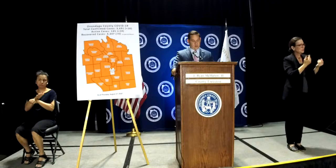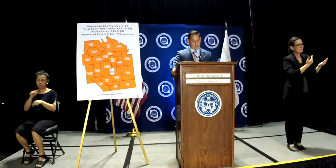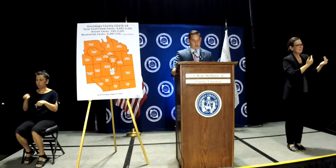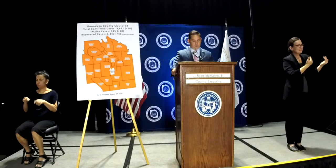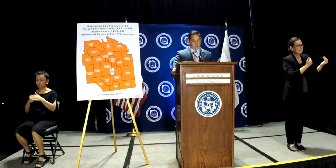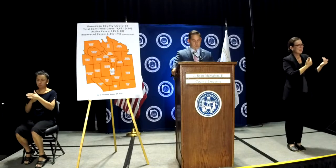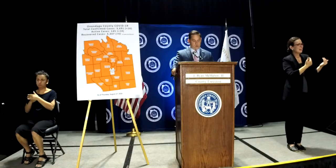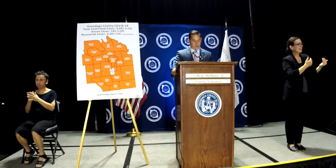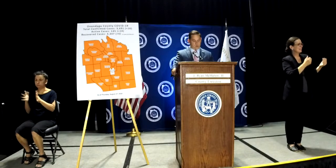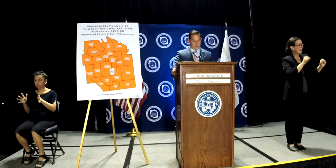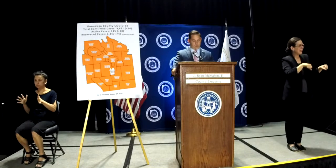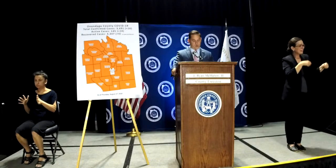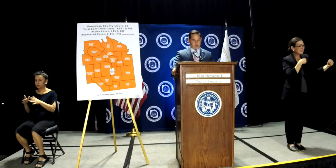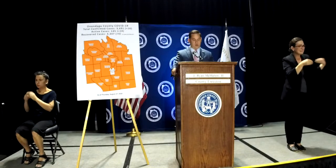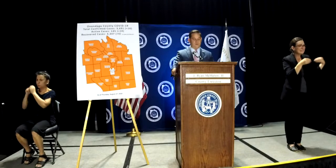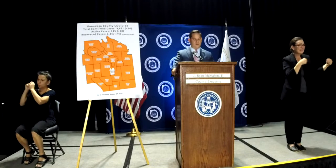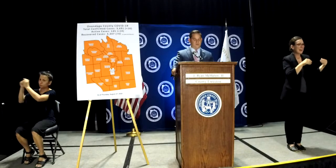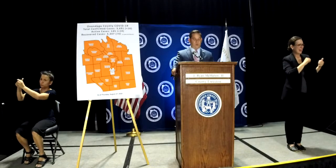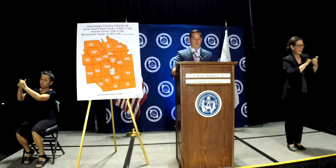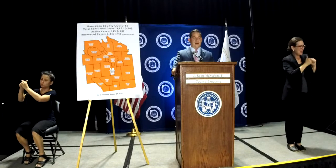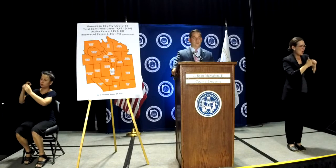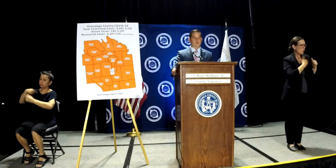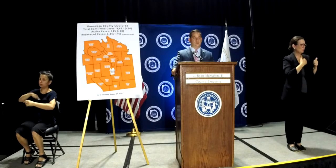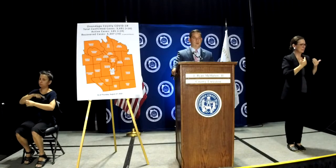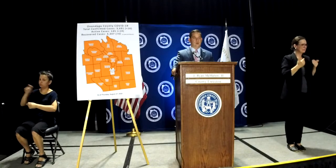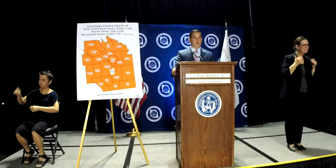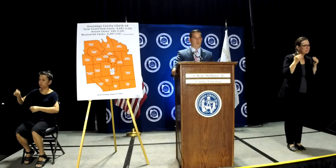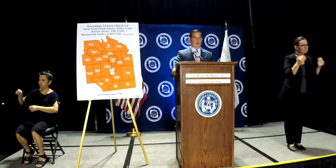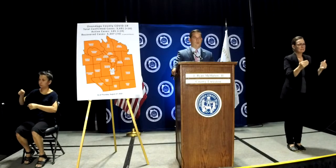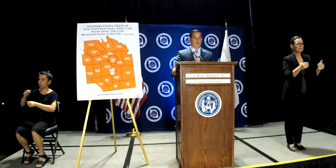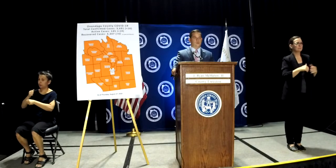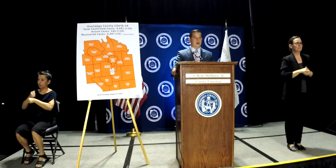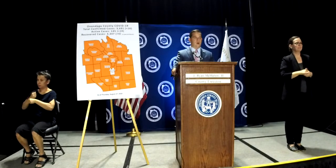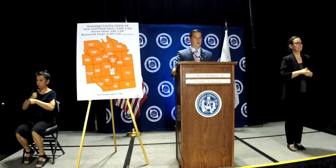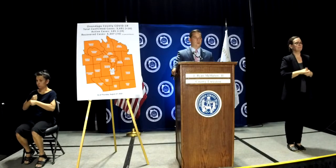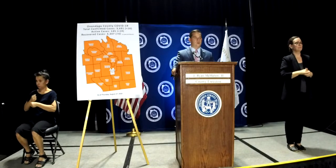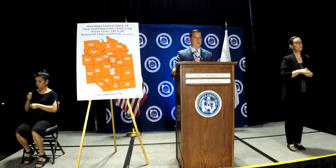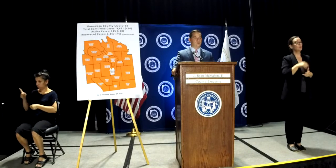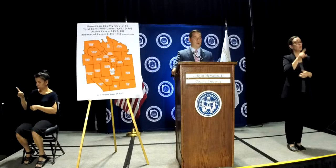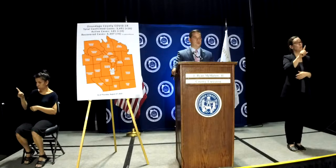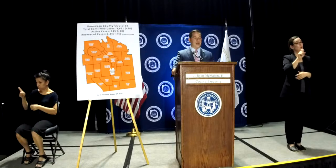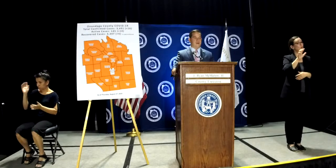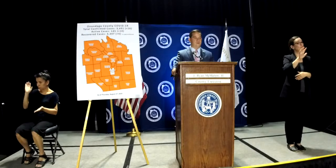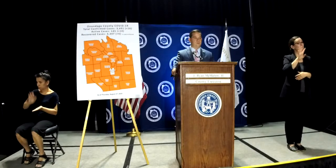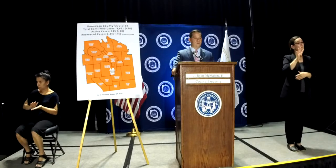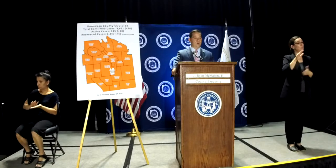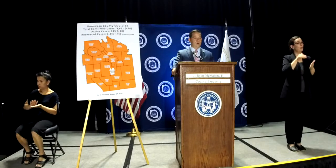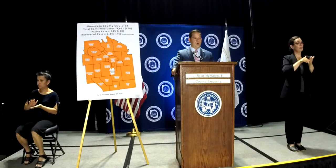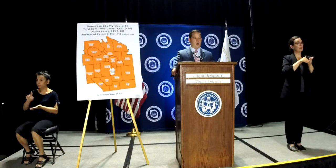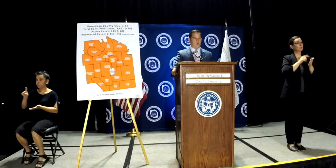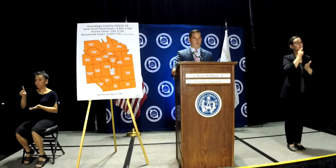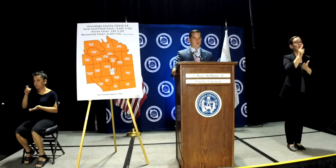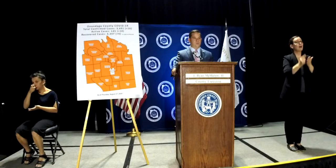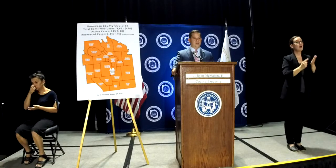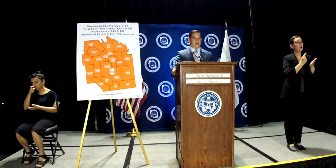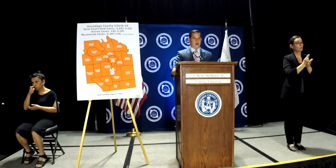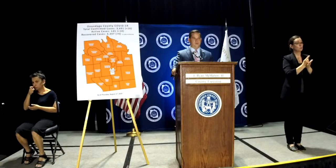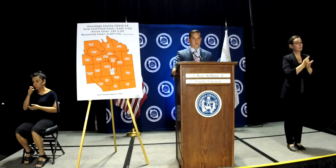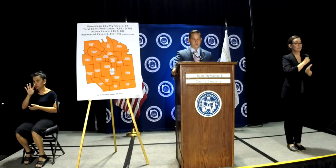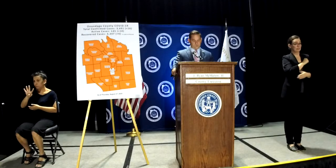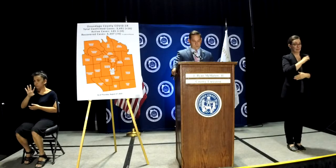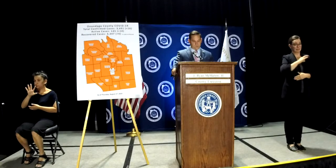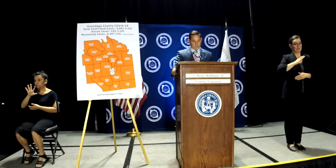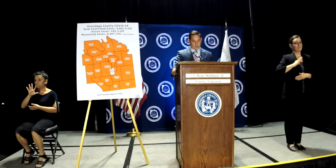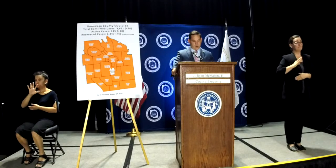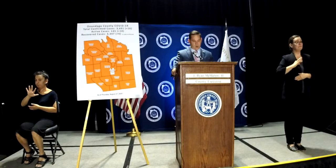flexibility to reduce 154,000 workforce hours to our staff, which will mean